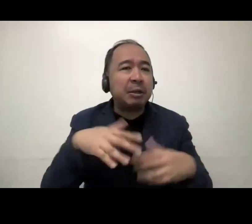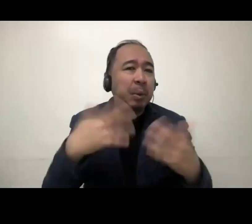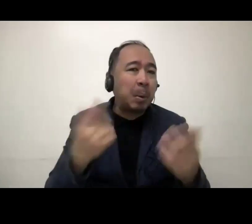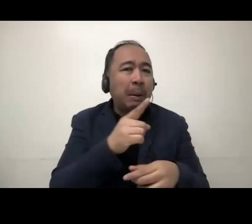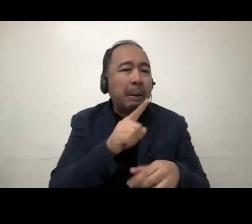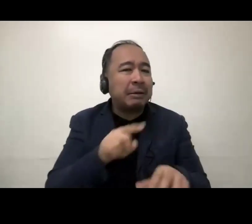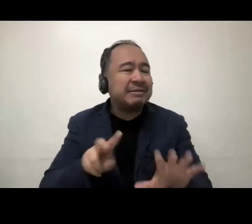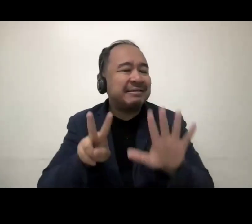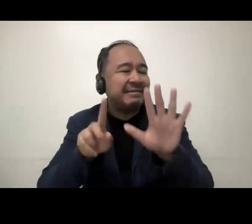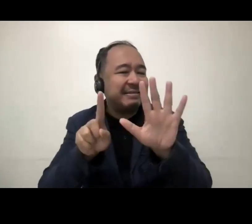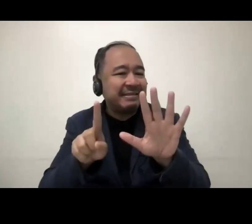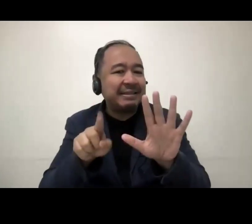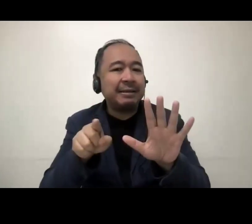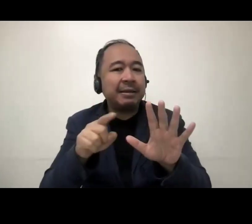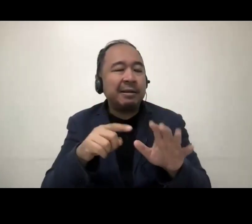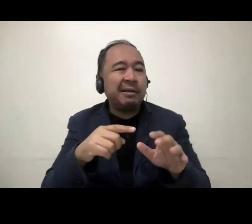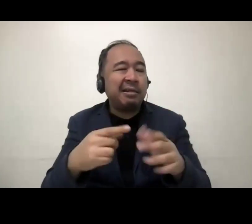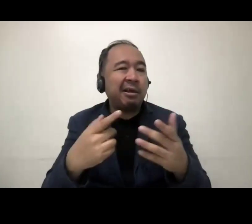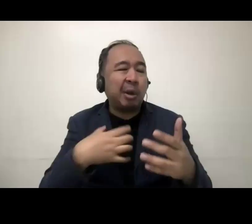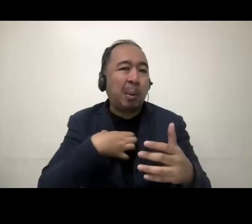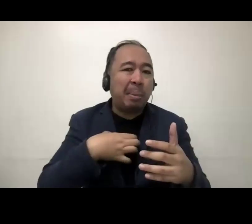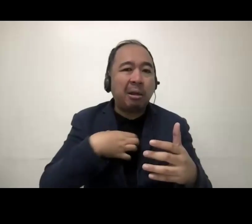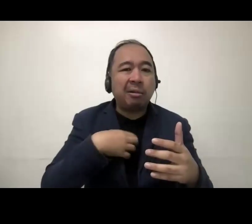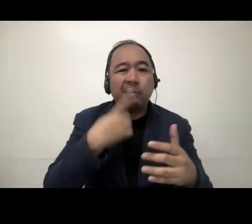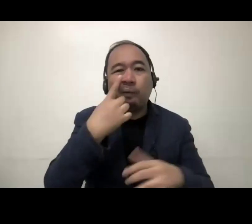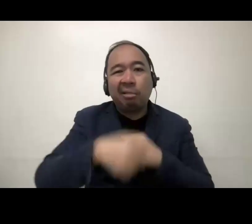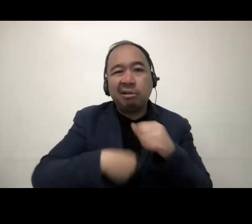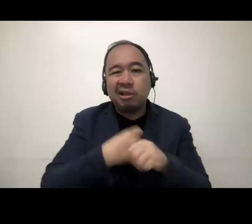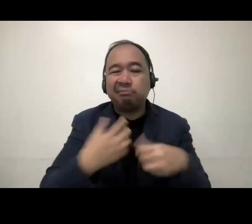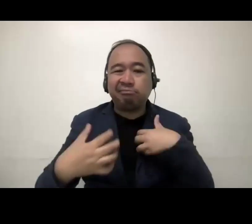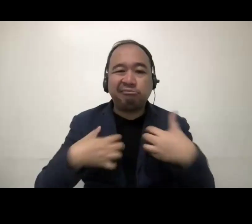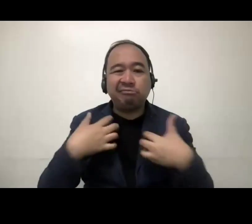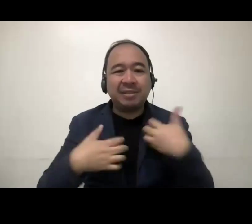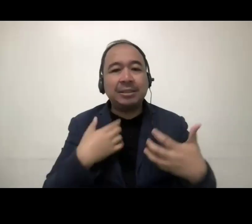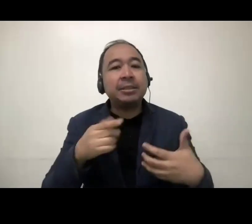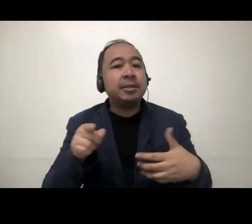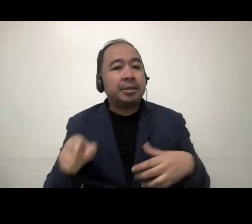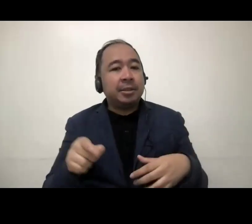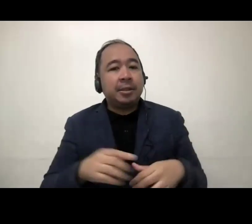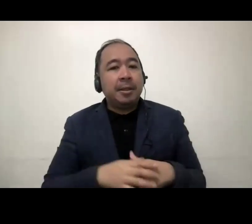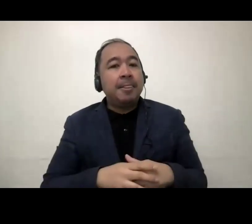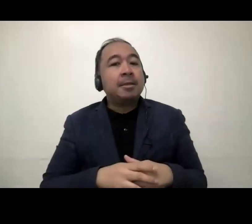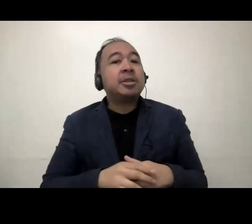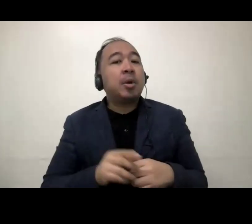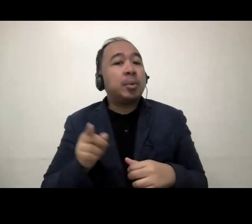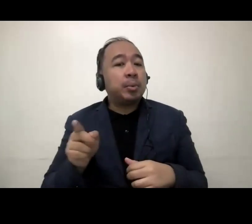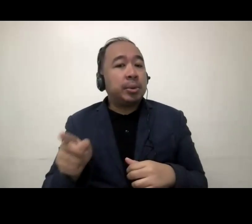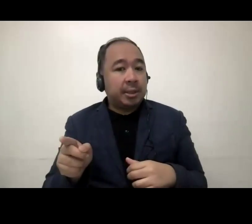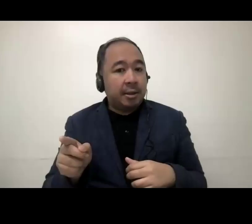gives autonomy and agency to the complainants to choose. So at the CAO, I think some of you